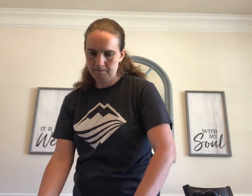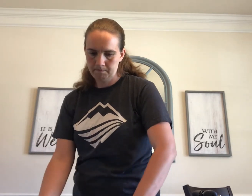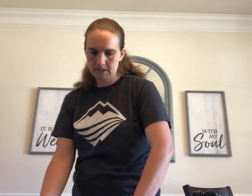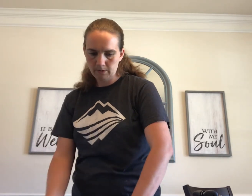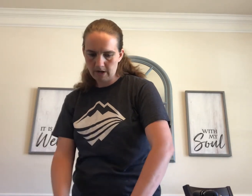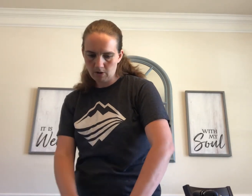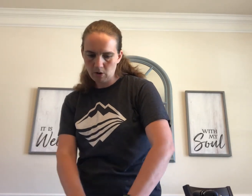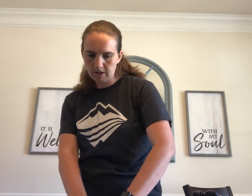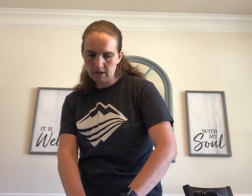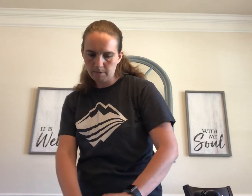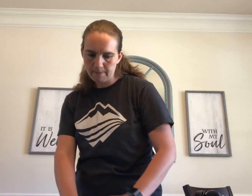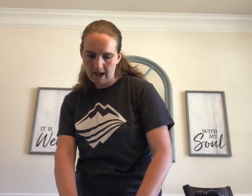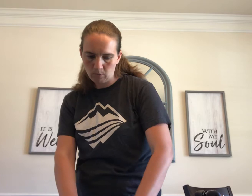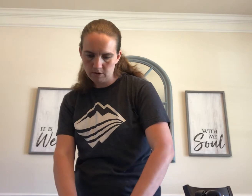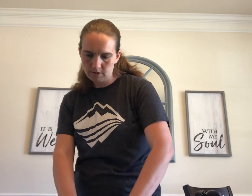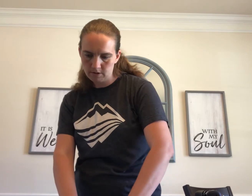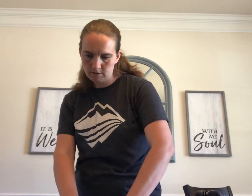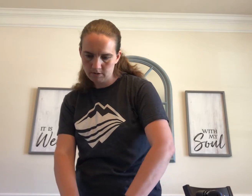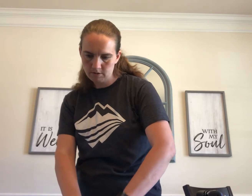There we go, go a little bit backwards.